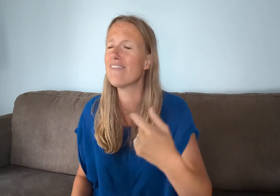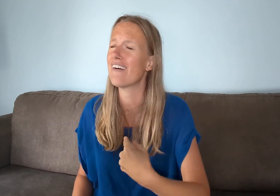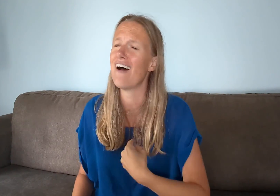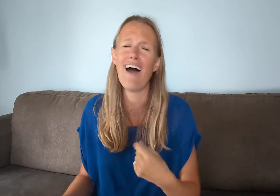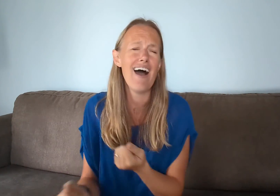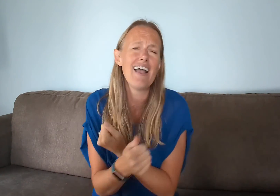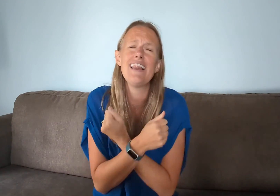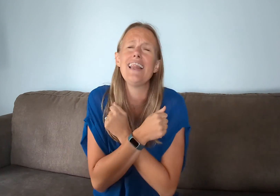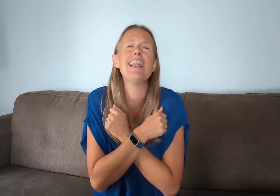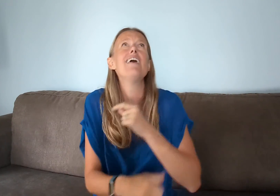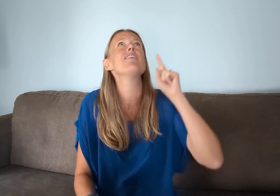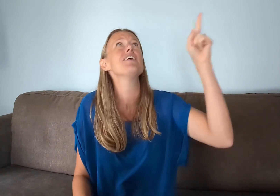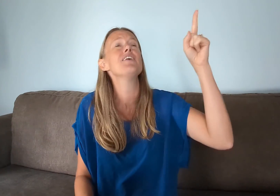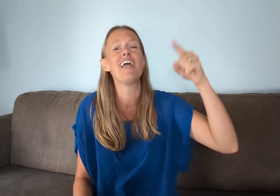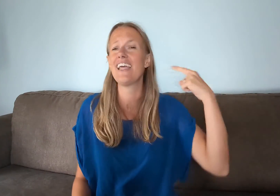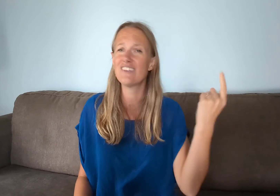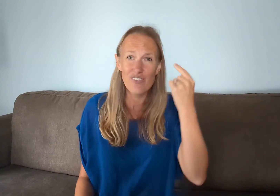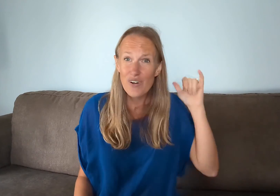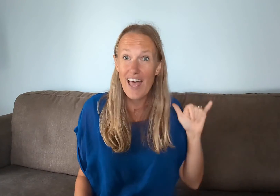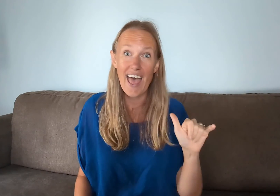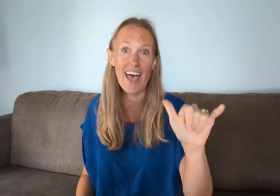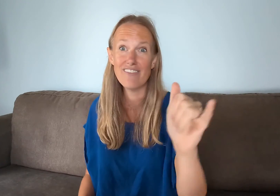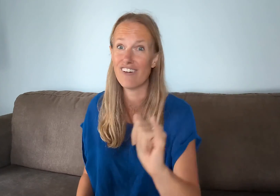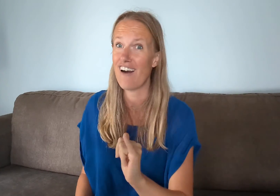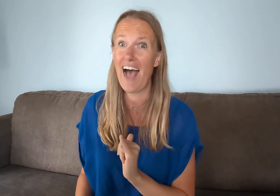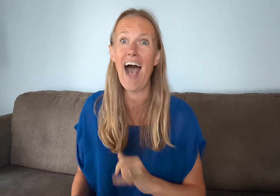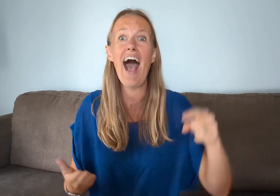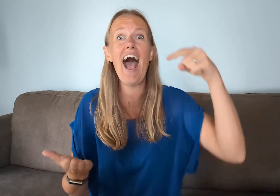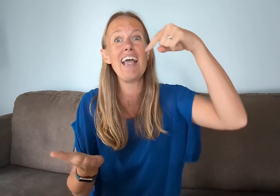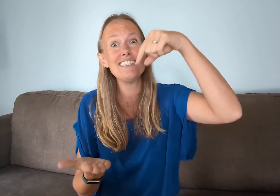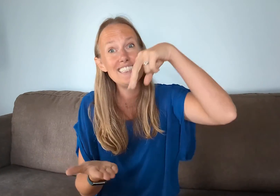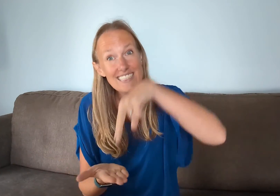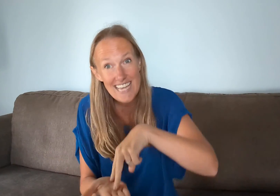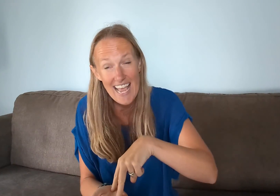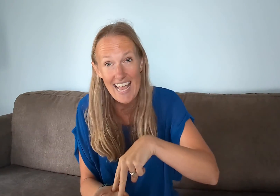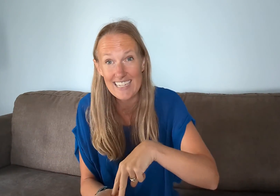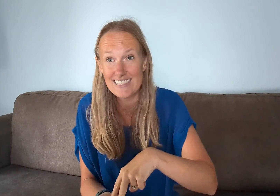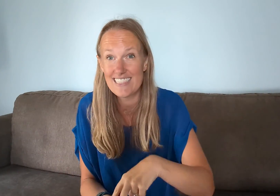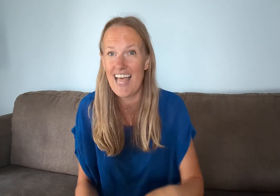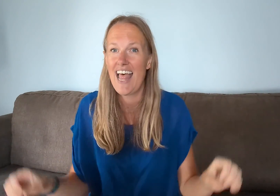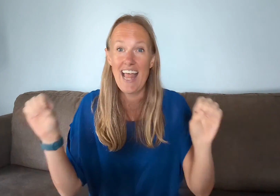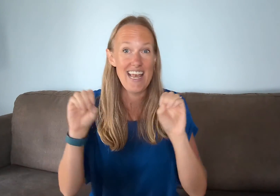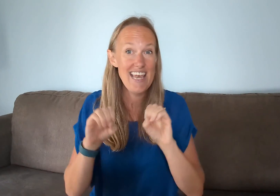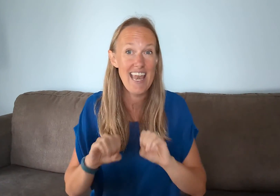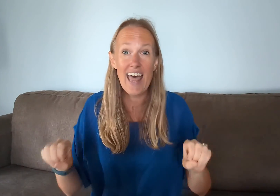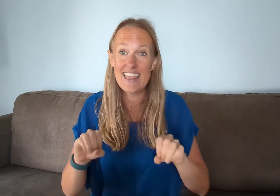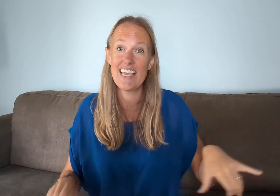Forever I love you, and forever I stand.